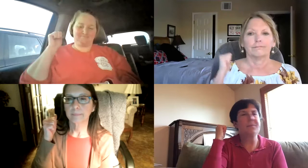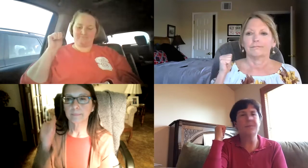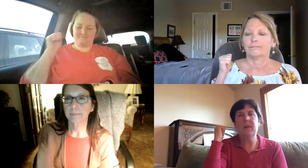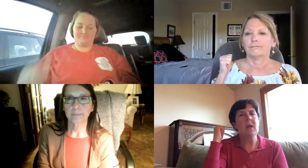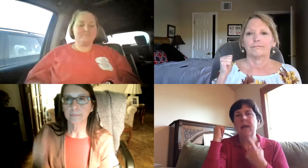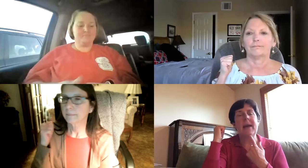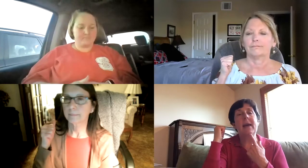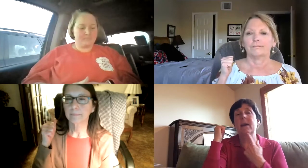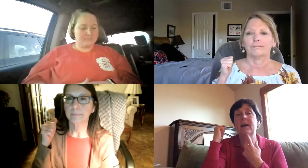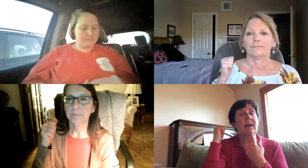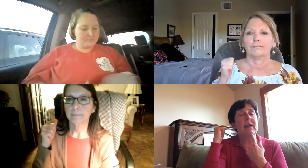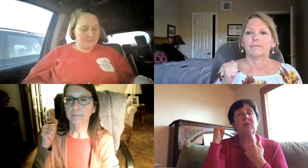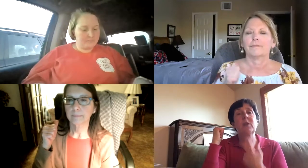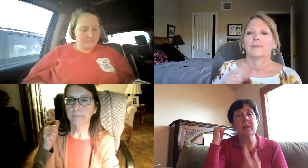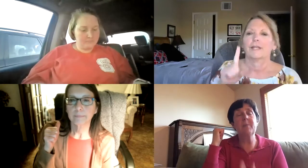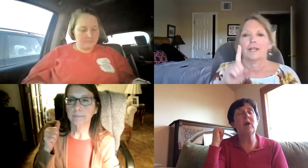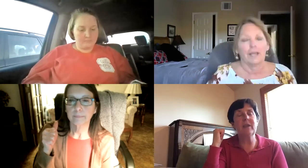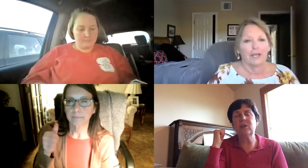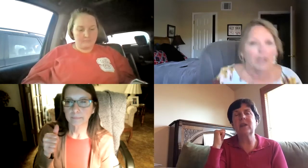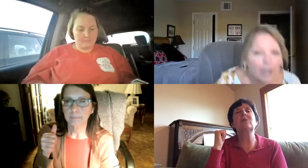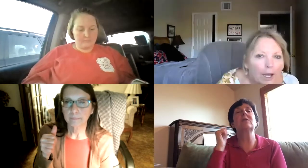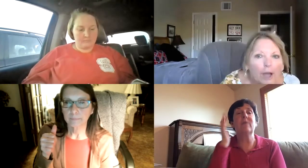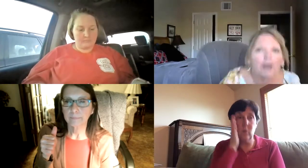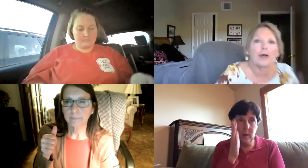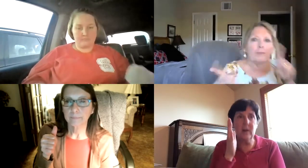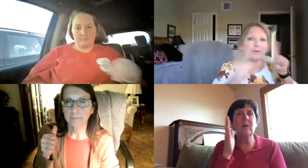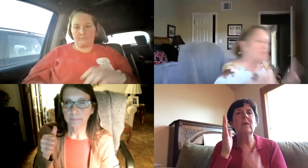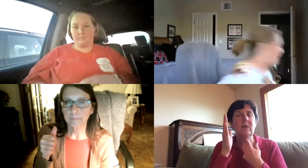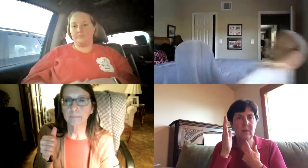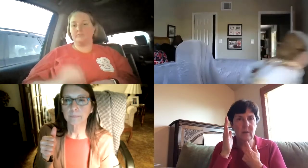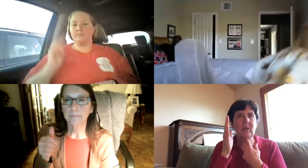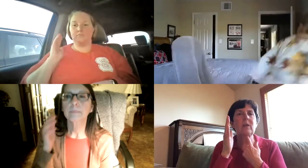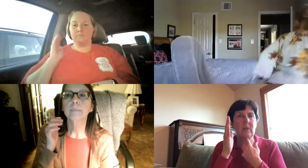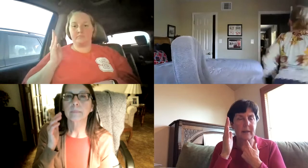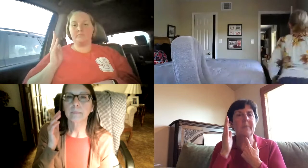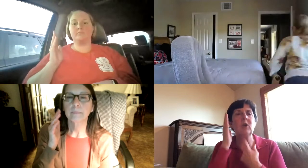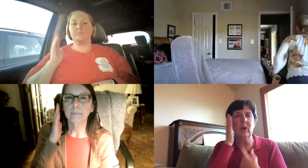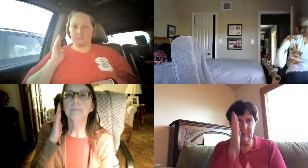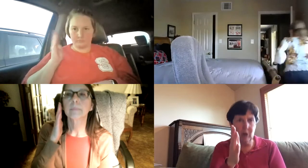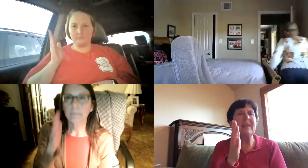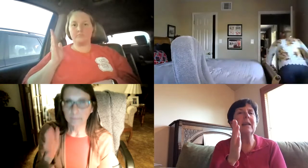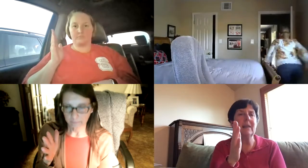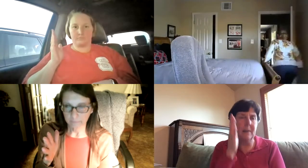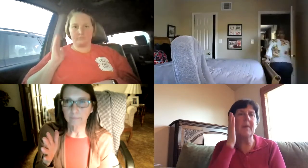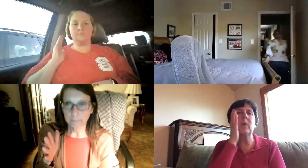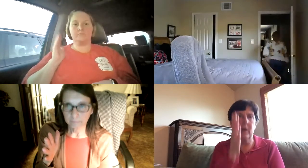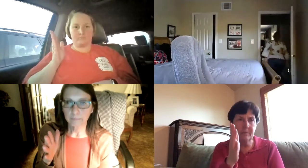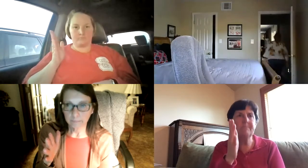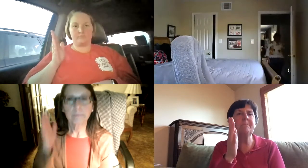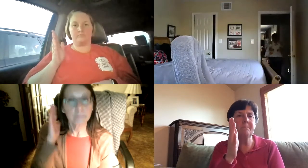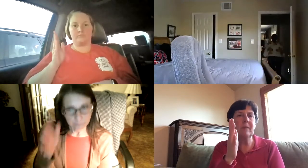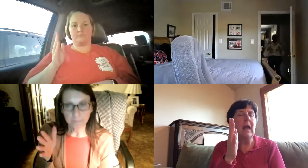Mm-mm. And it's really important that you get used to for will. Not that. Yep, you're affirming it. Yep, I